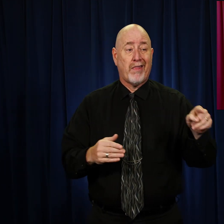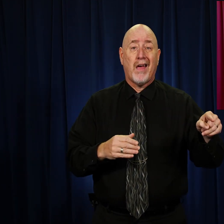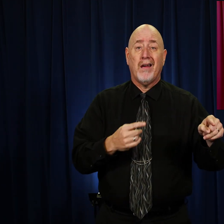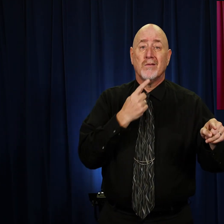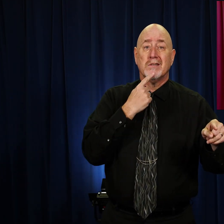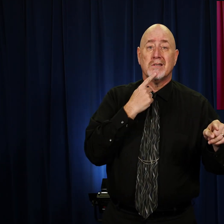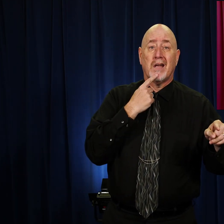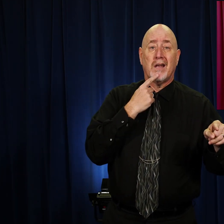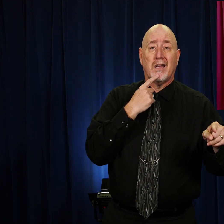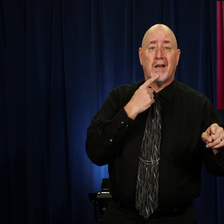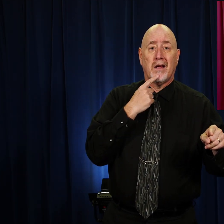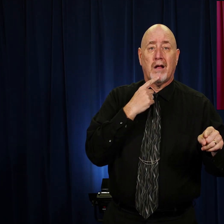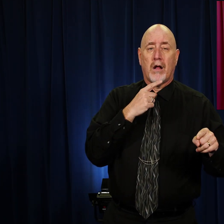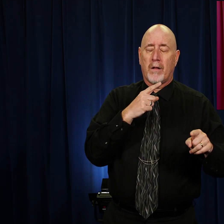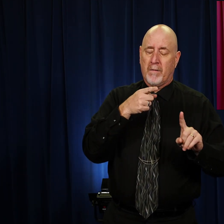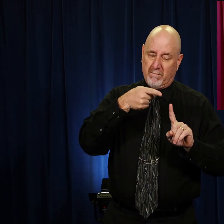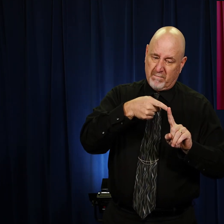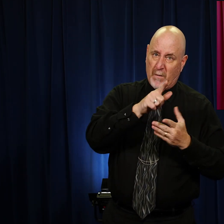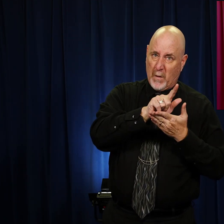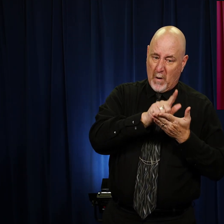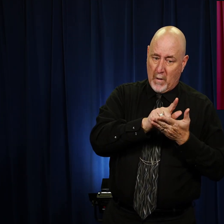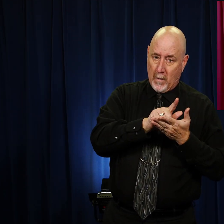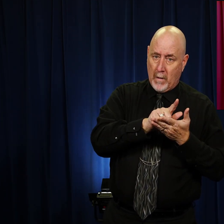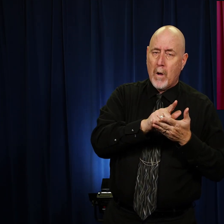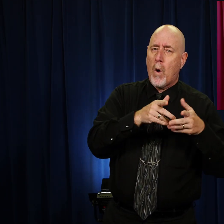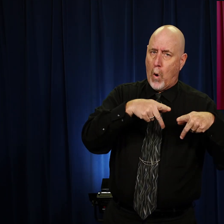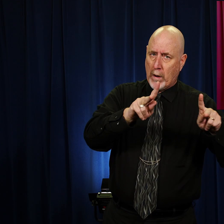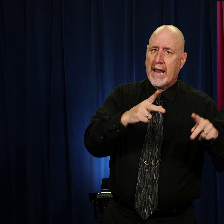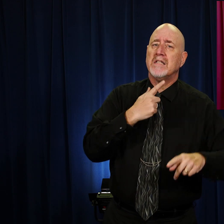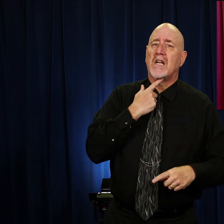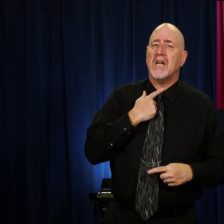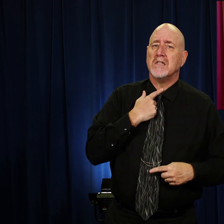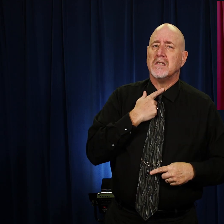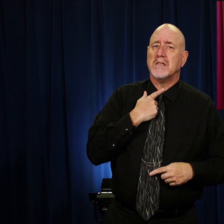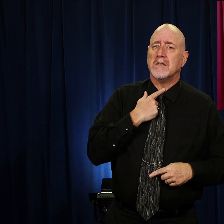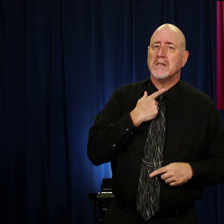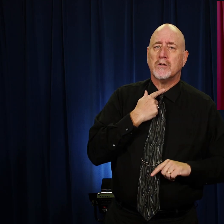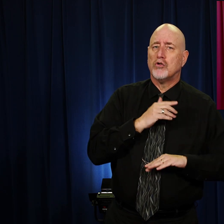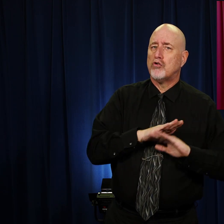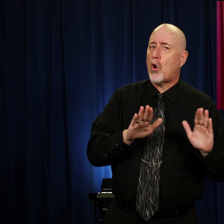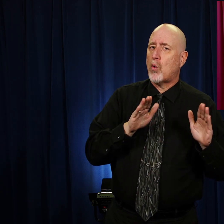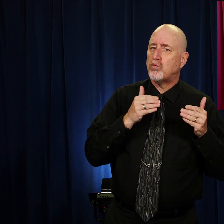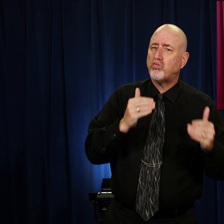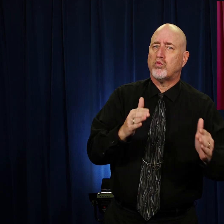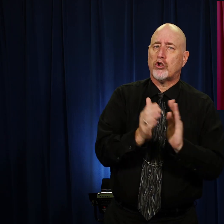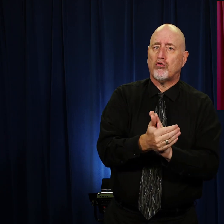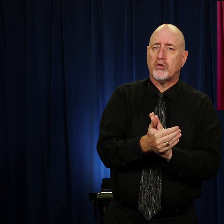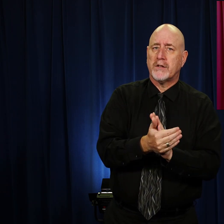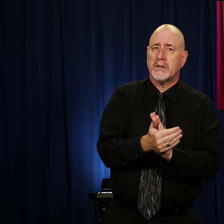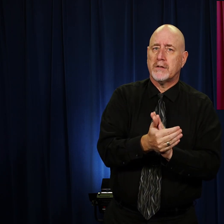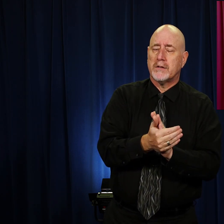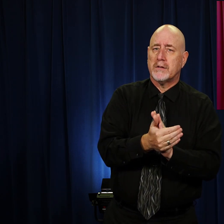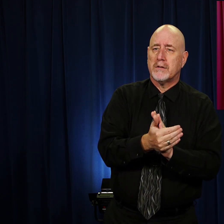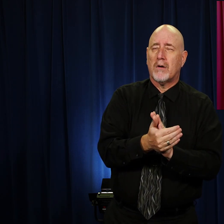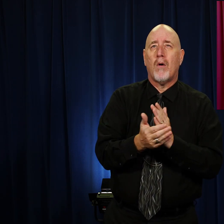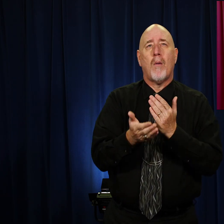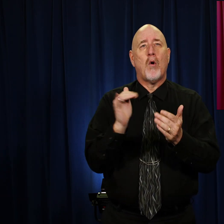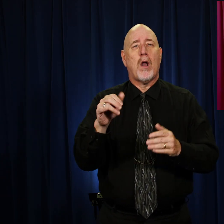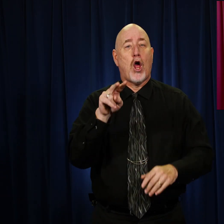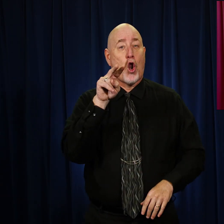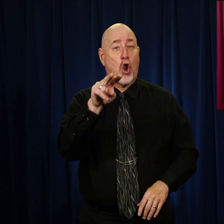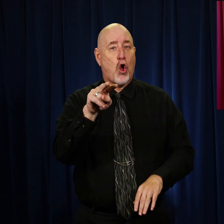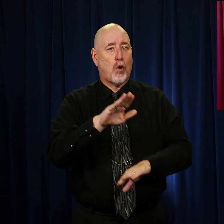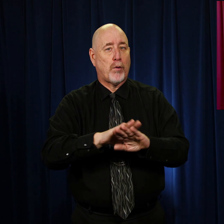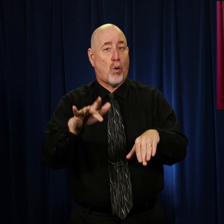saying, according to the letter of God's law, that it was okay to lust. Just don't commit adultery. It's kind of like